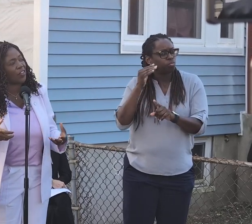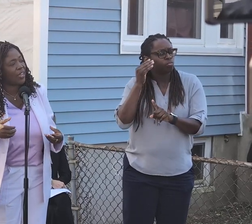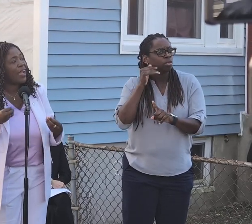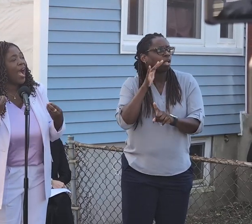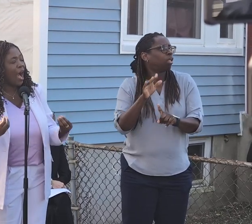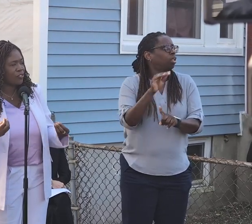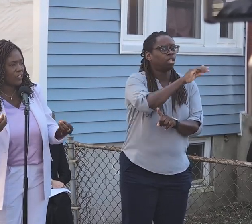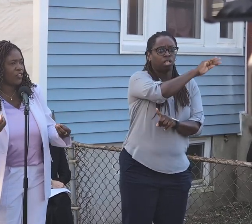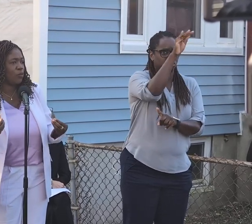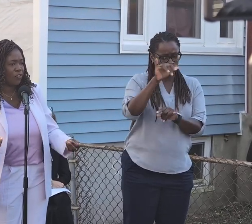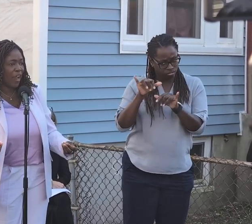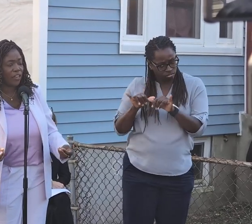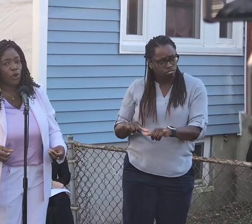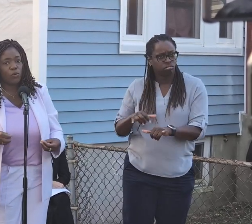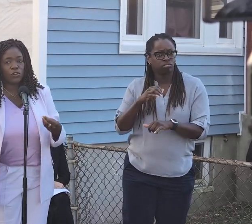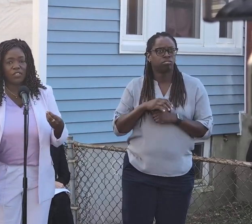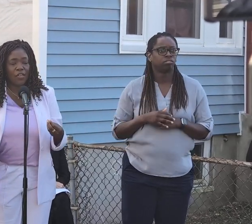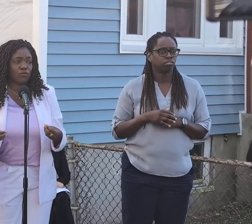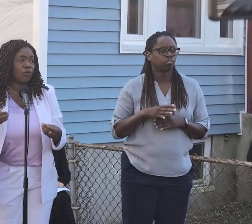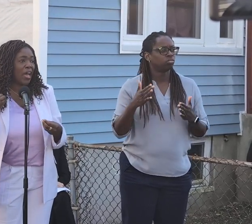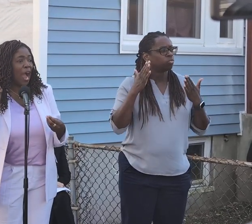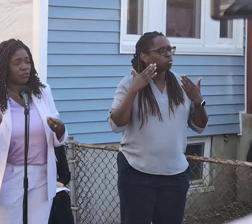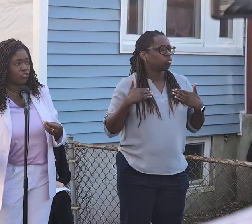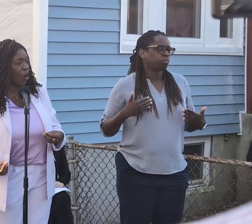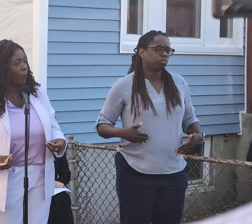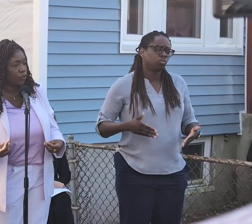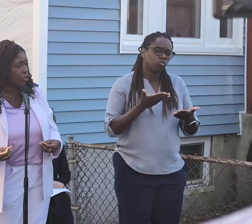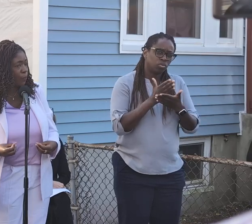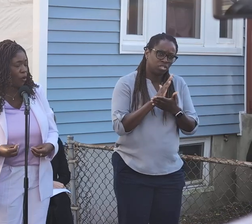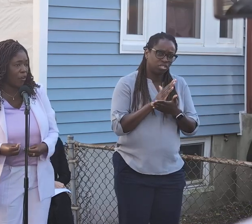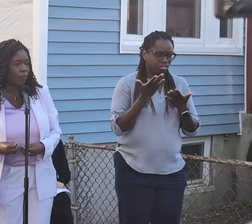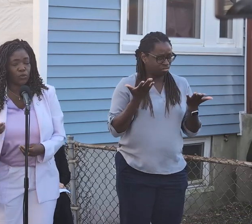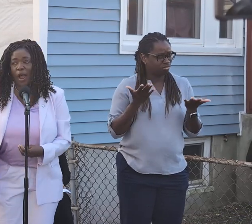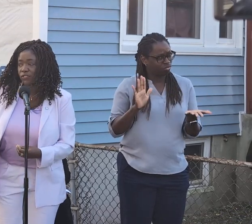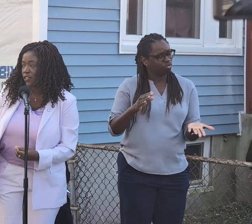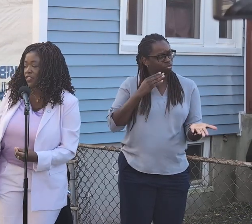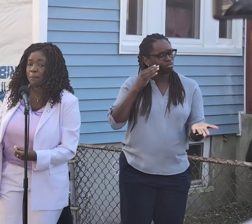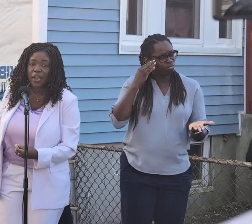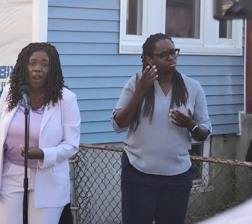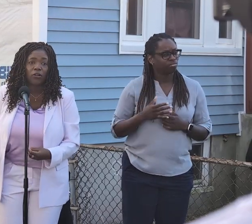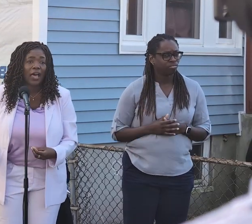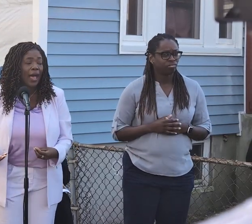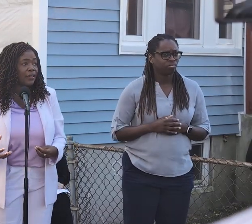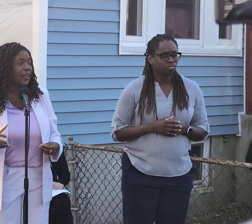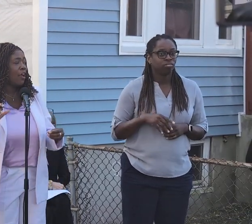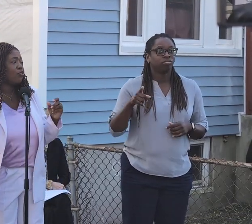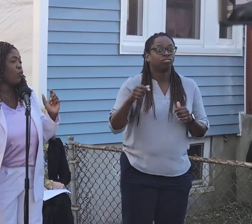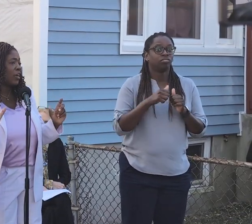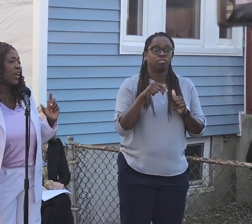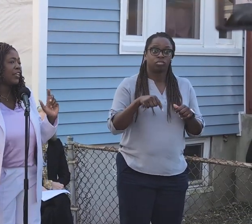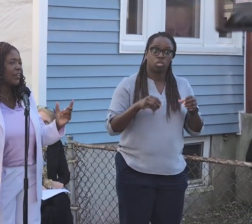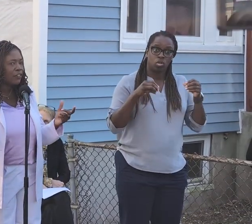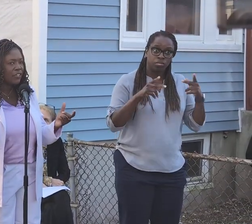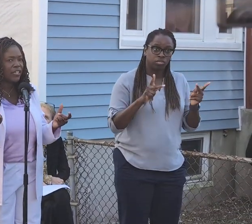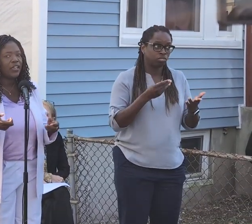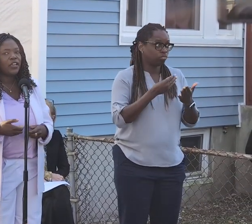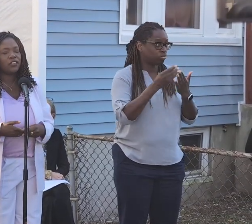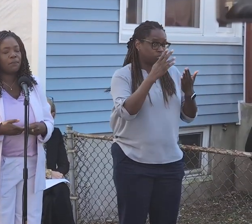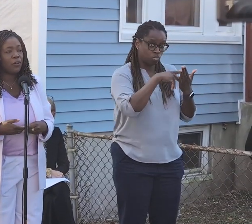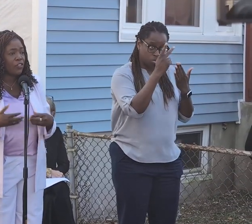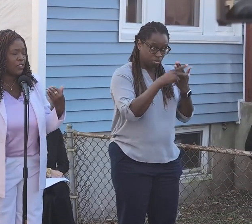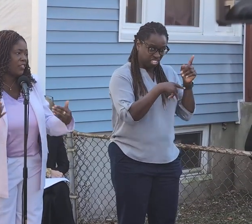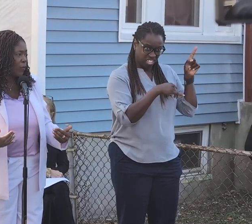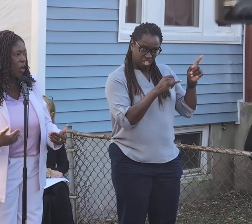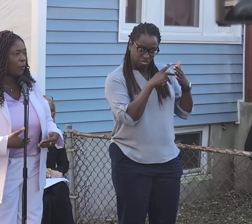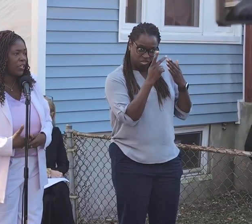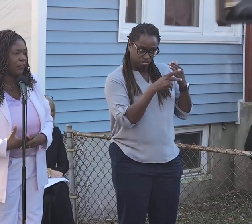into the fact that housing is a human right? We do that through the Acquisition Opportunity Program, through everything that the mayor outlined, and through working collectively to